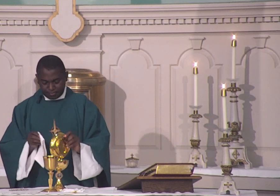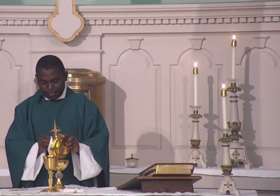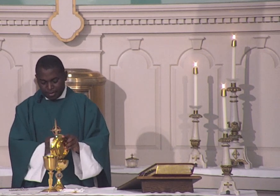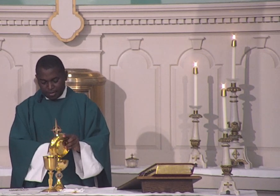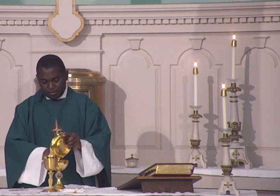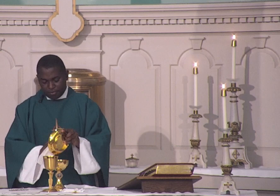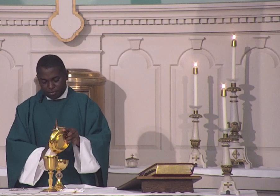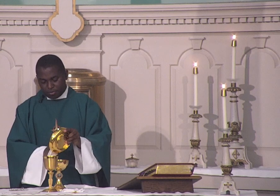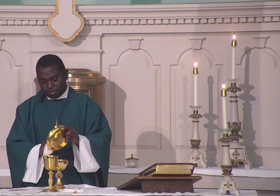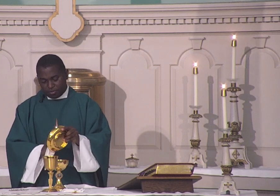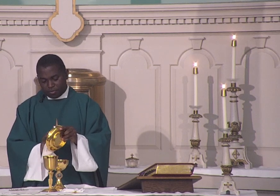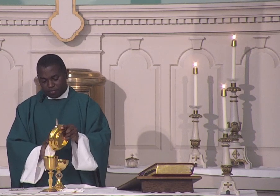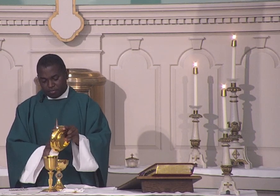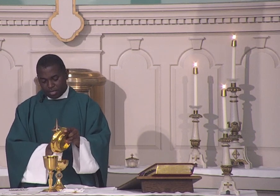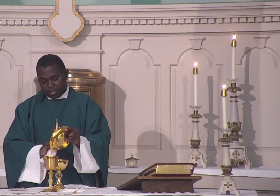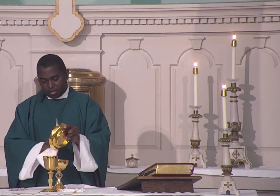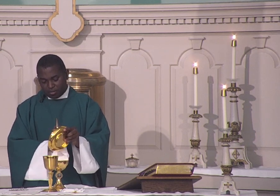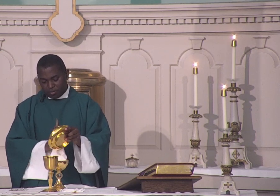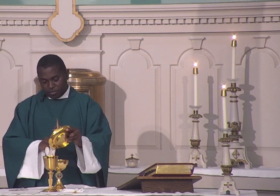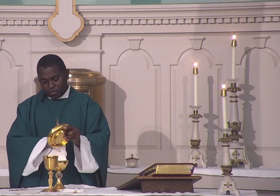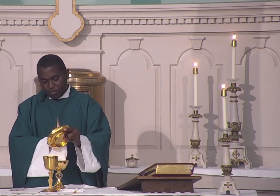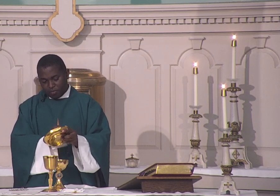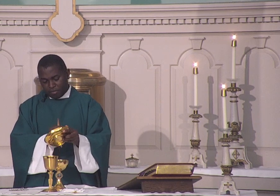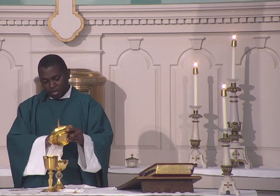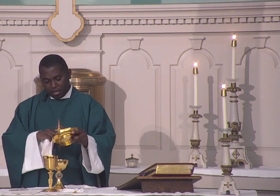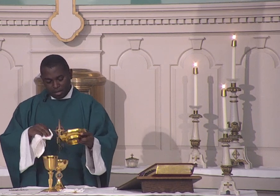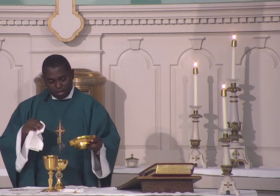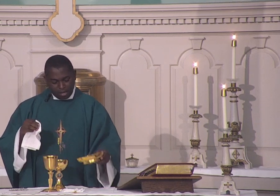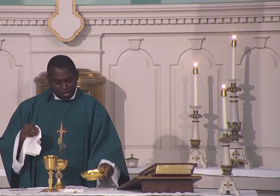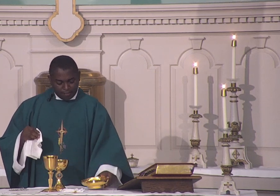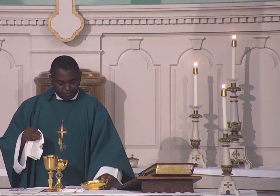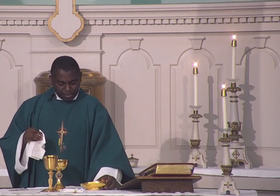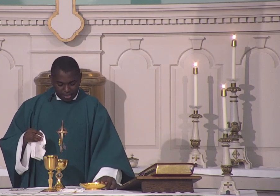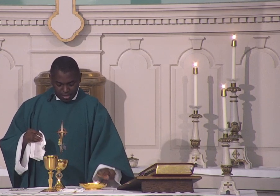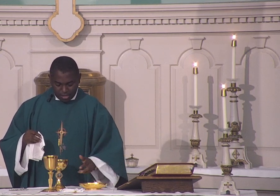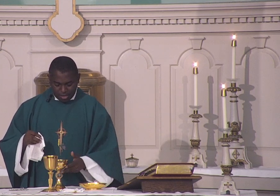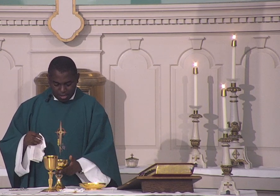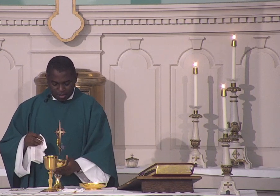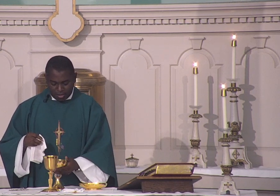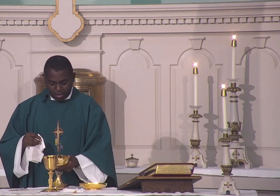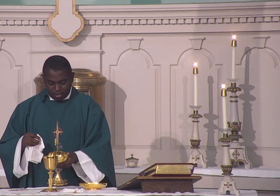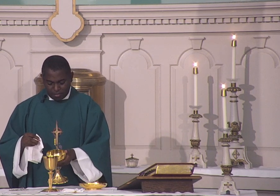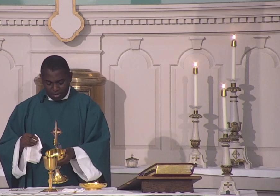deitas, atic latet simul et